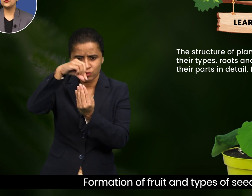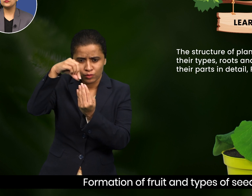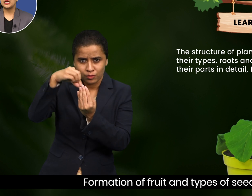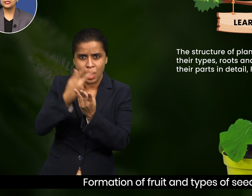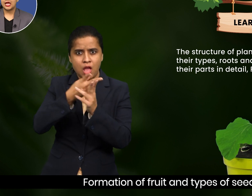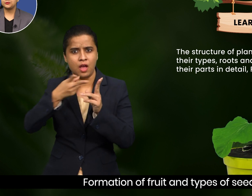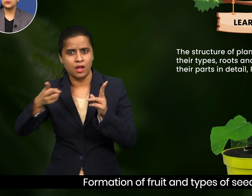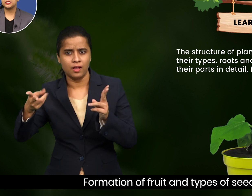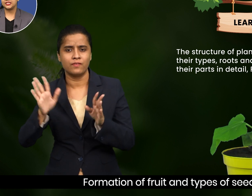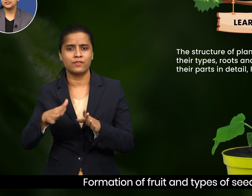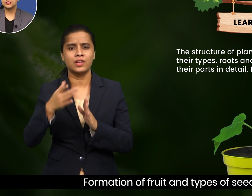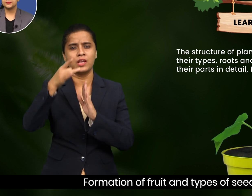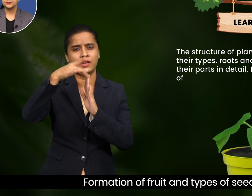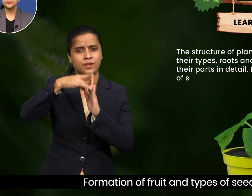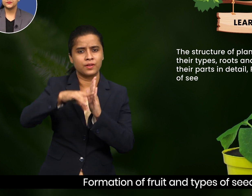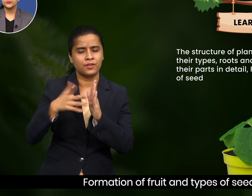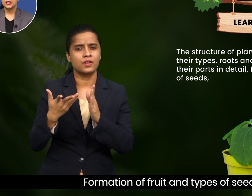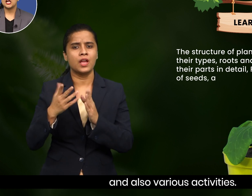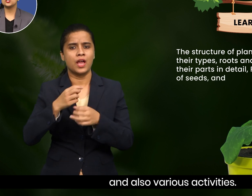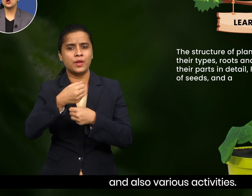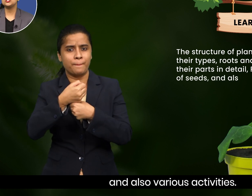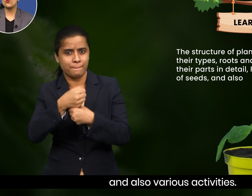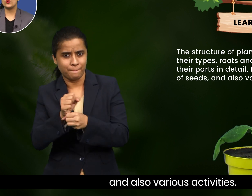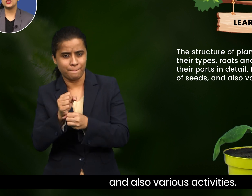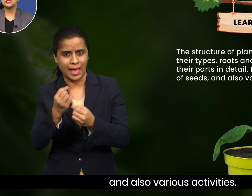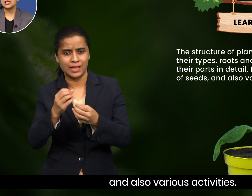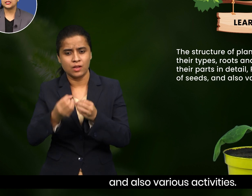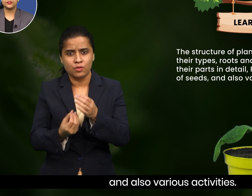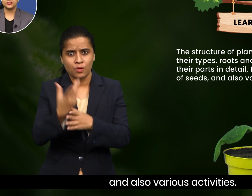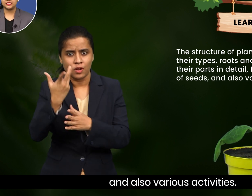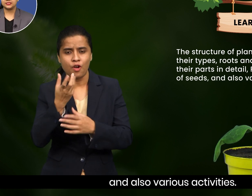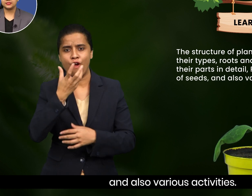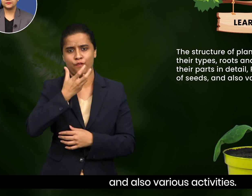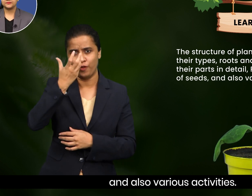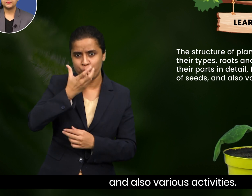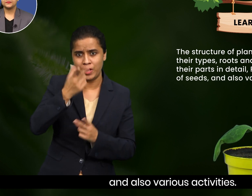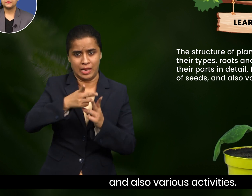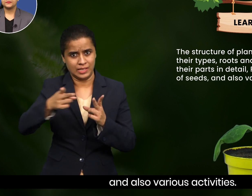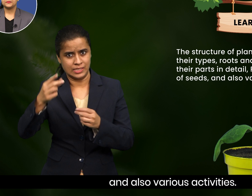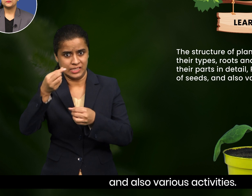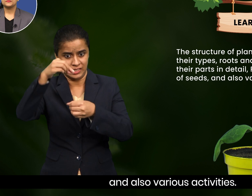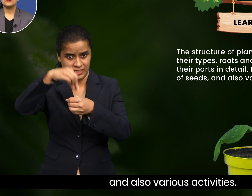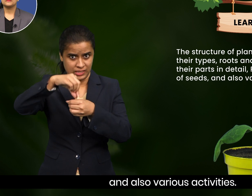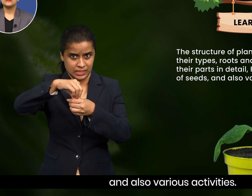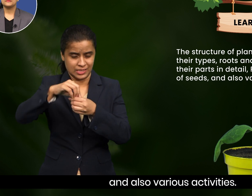formation of fruit and types of seeds, and also various activities.